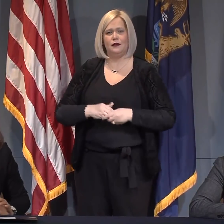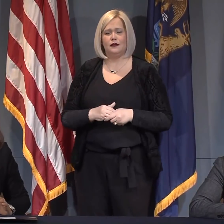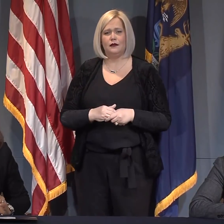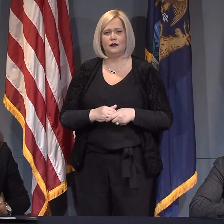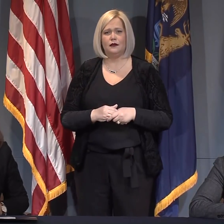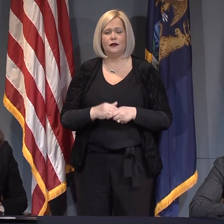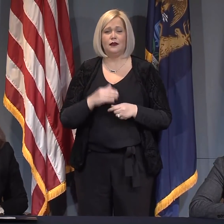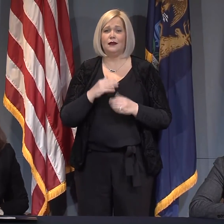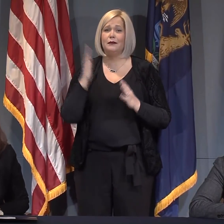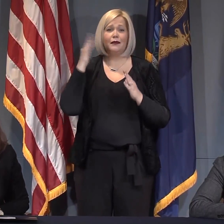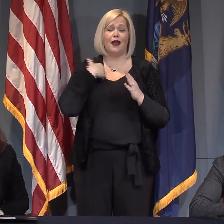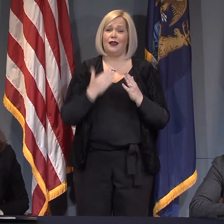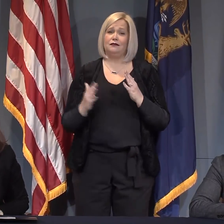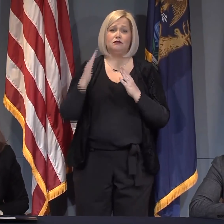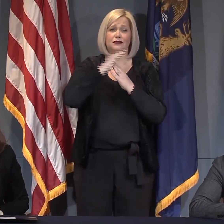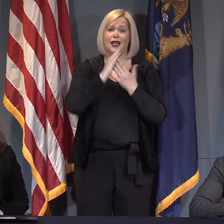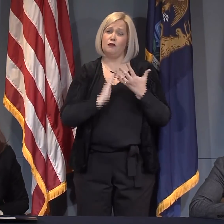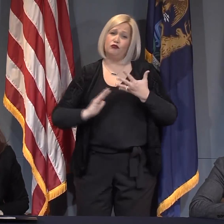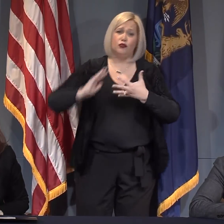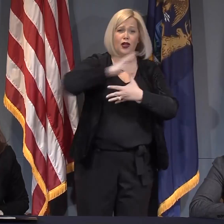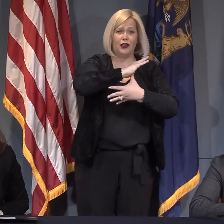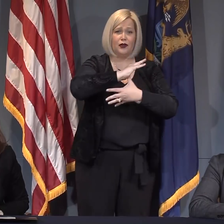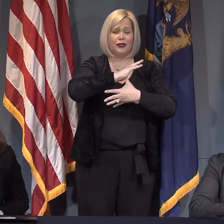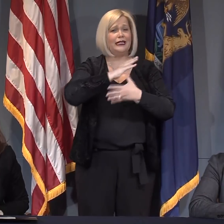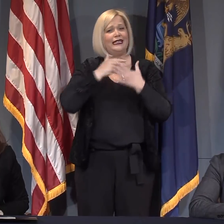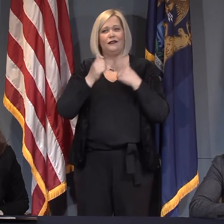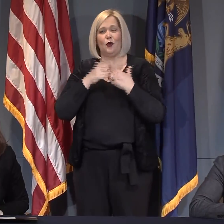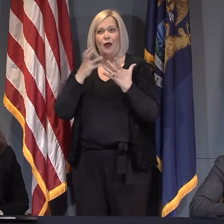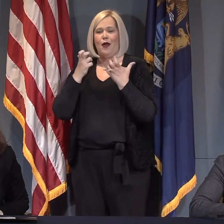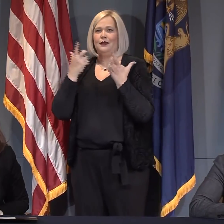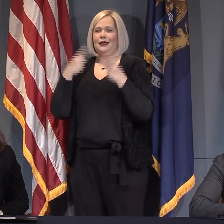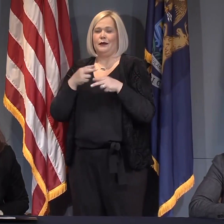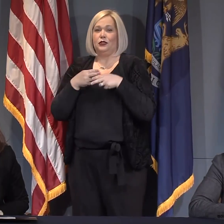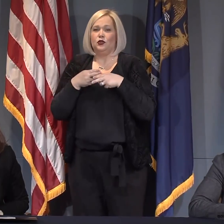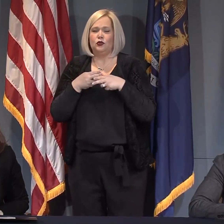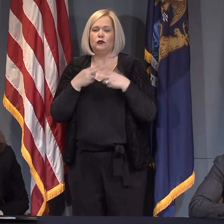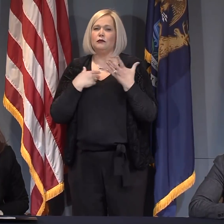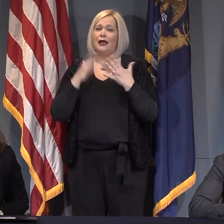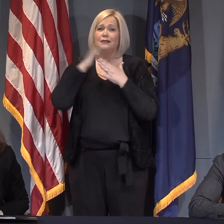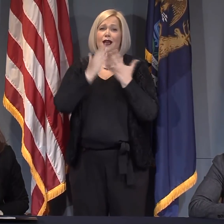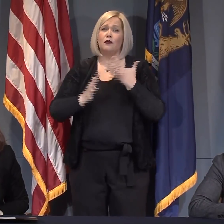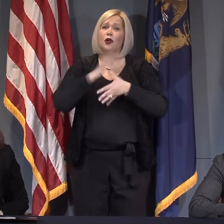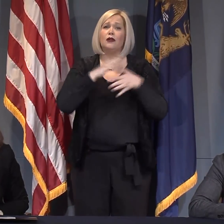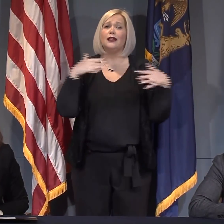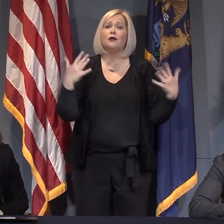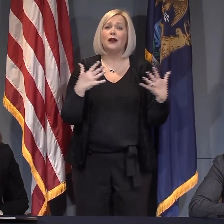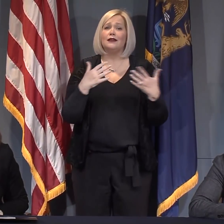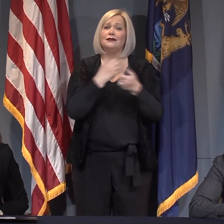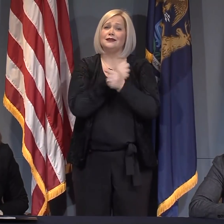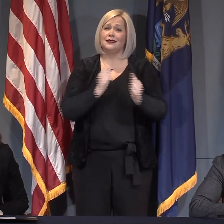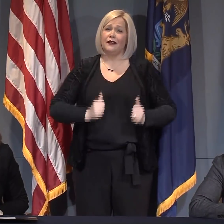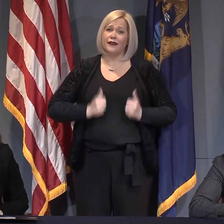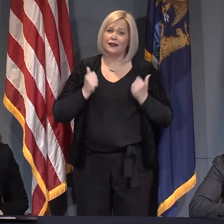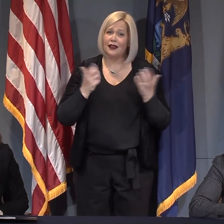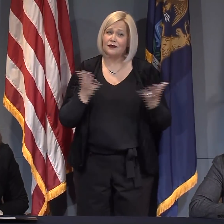My number one priority, as much as I want that day to come quickly, my number one priority is saving lives in our state.